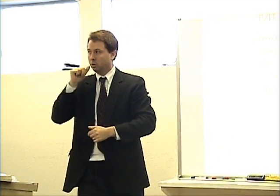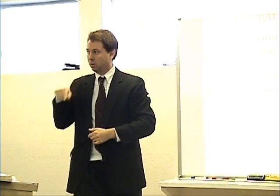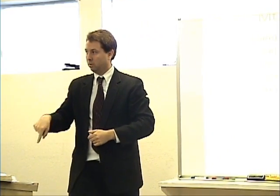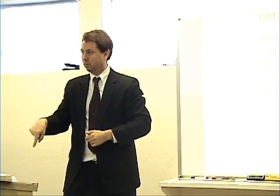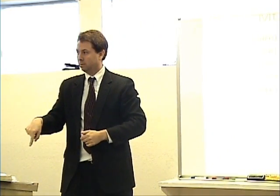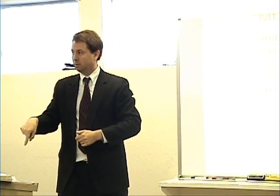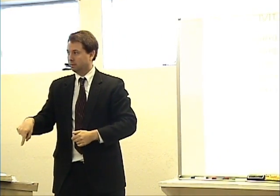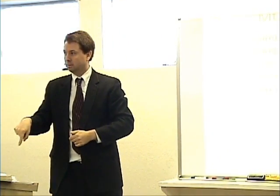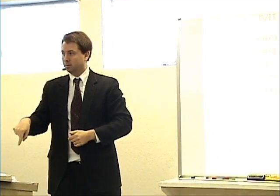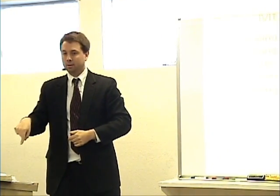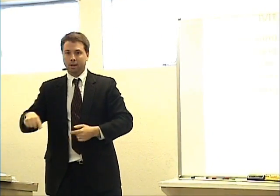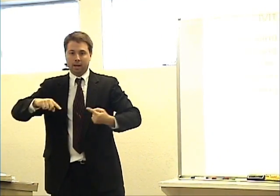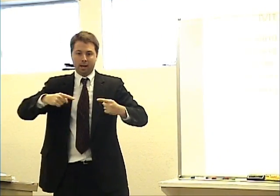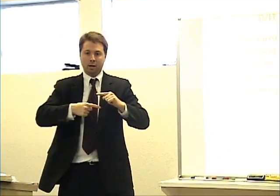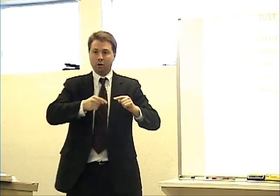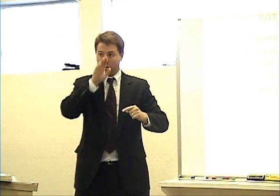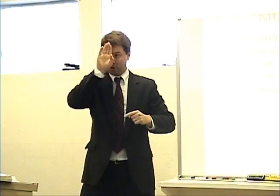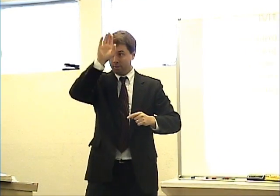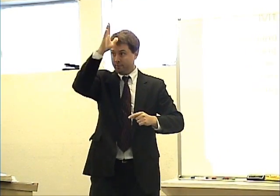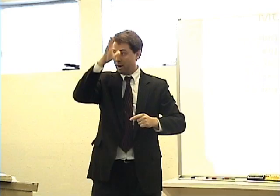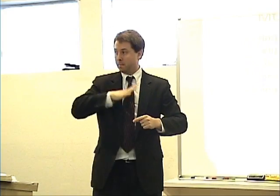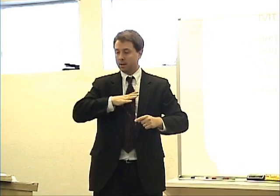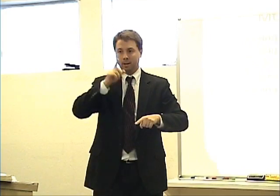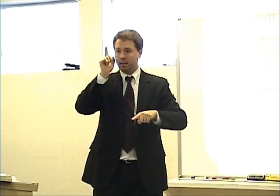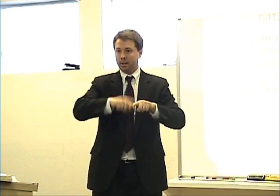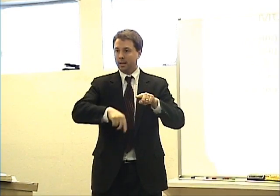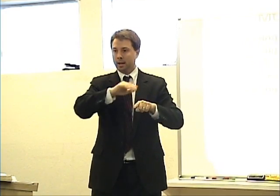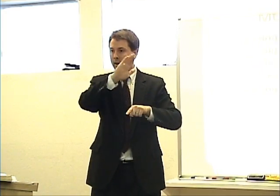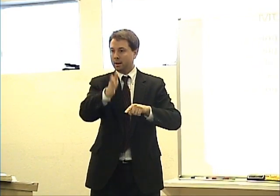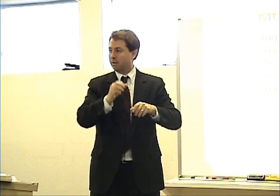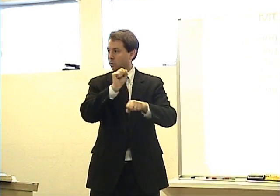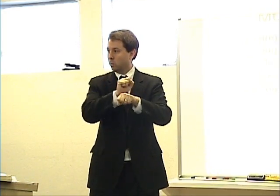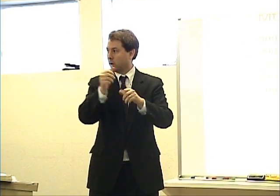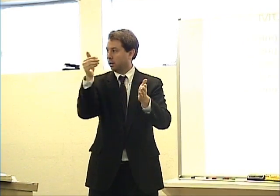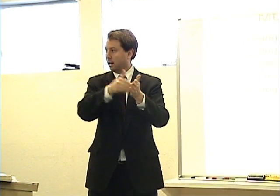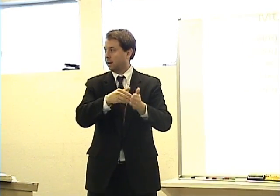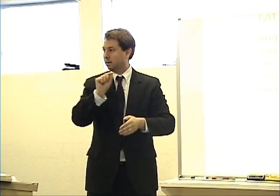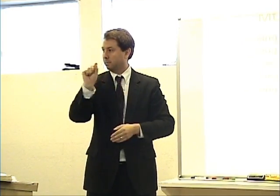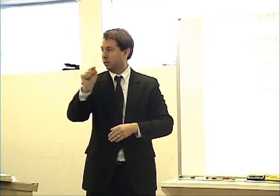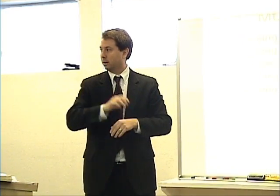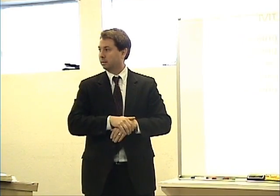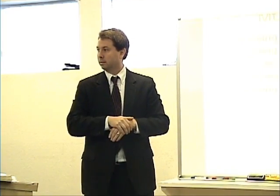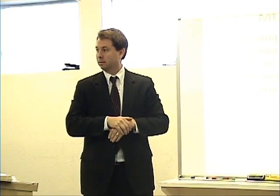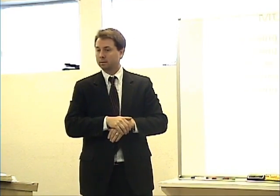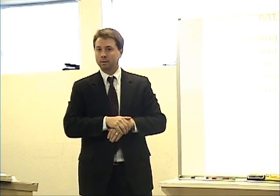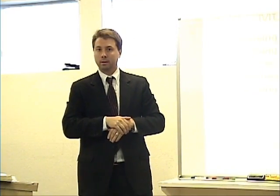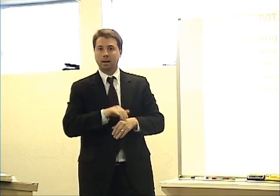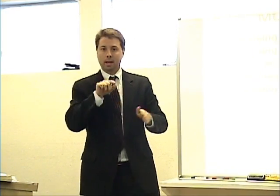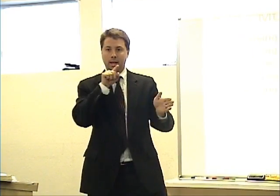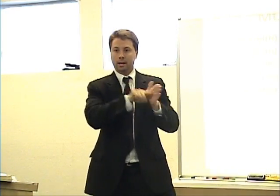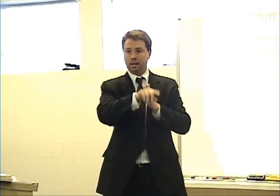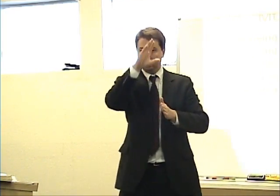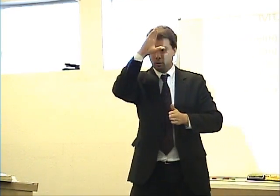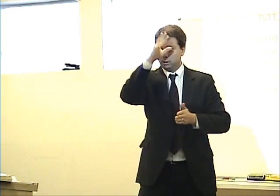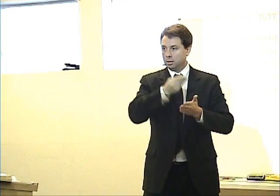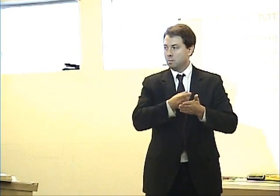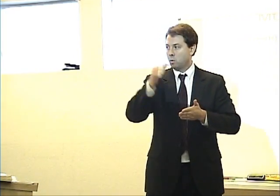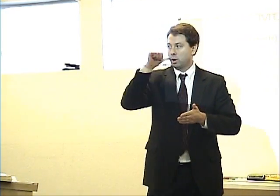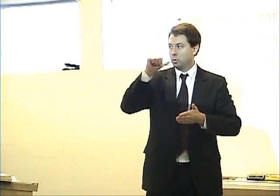girl. And it hurt the fireman who can't never work again. And it killed the boy who was